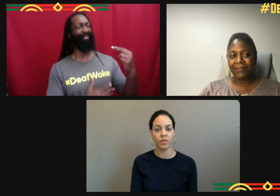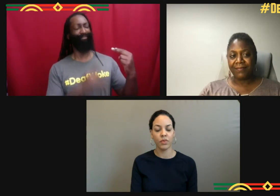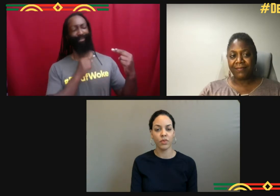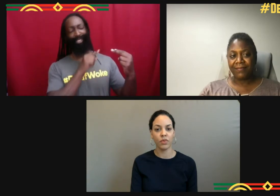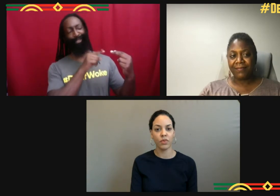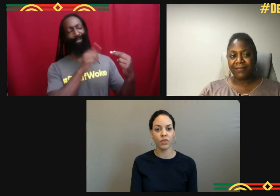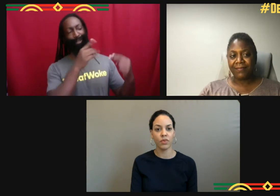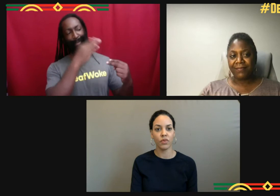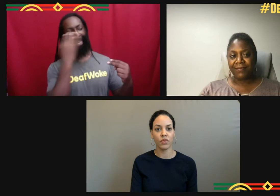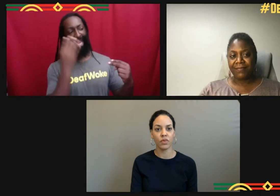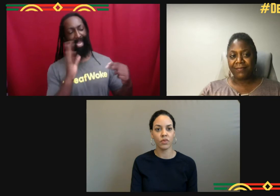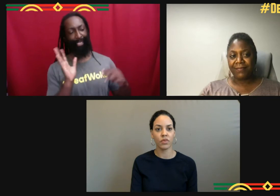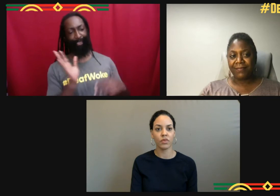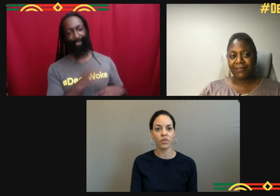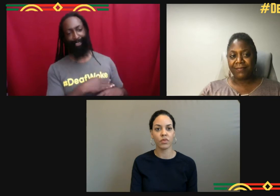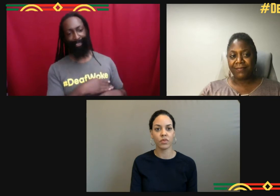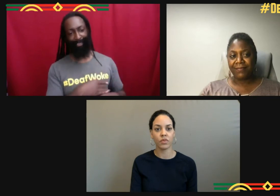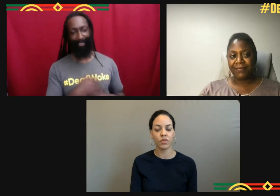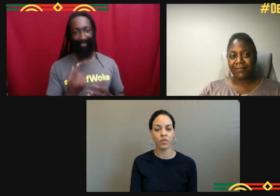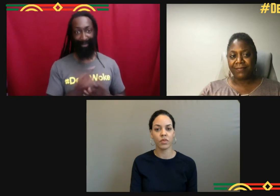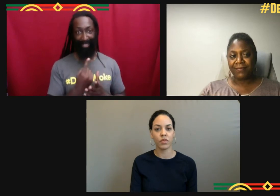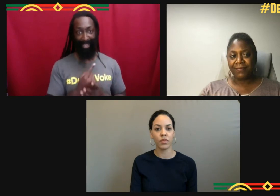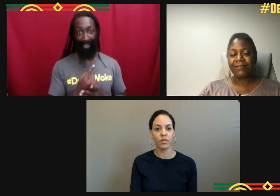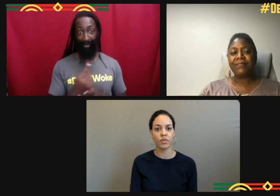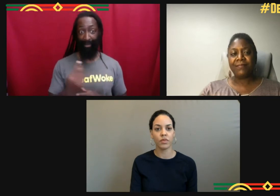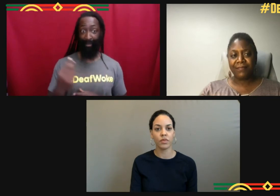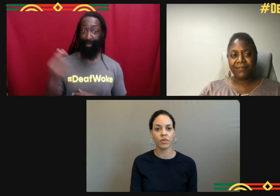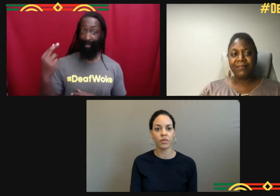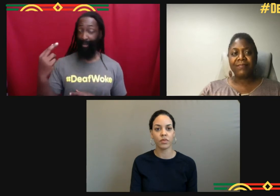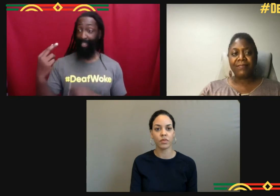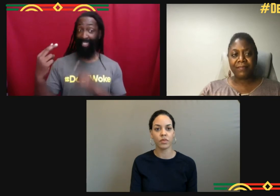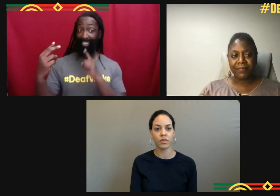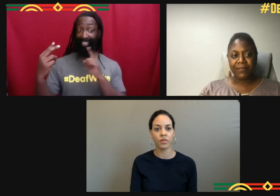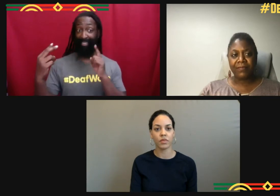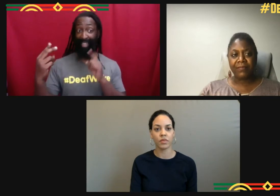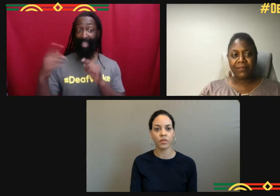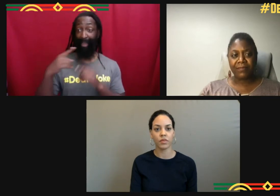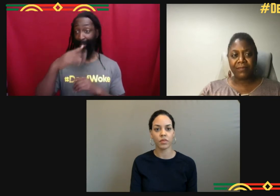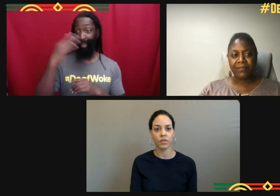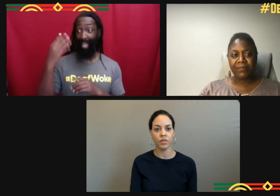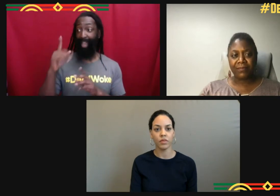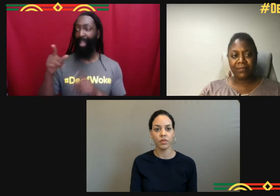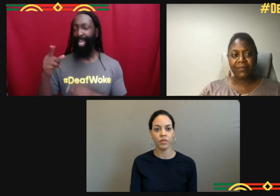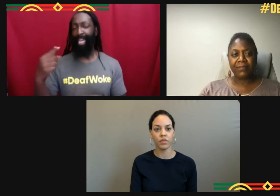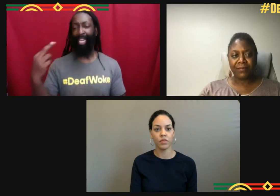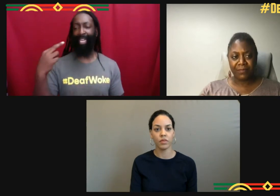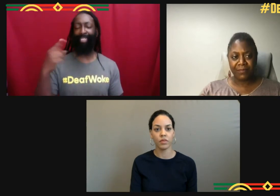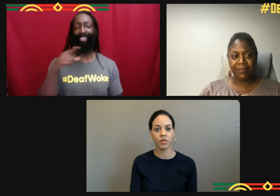Deaf people of my community, they looked at me like I'm Black.